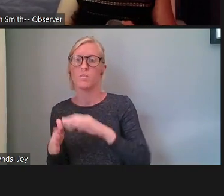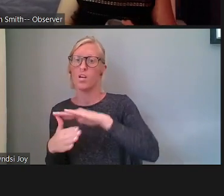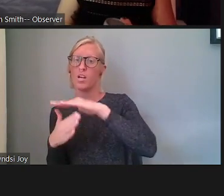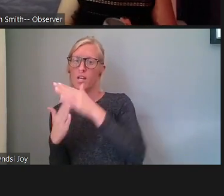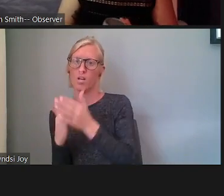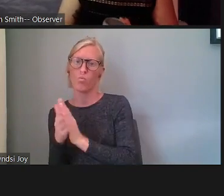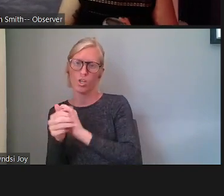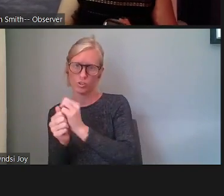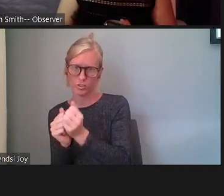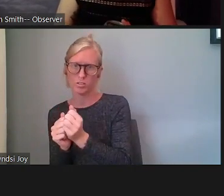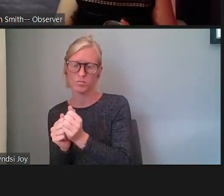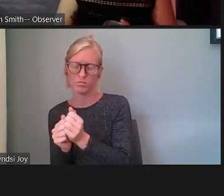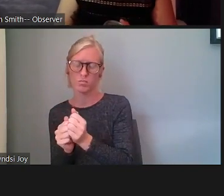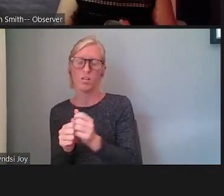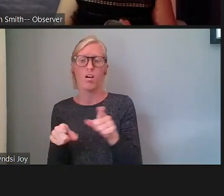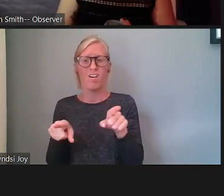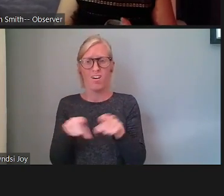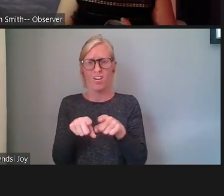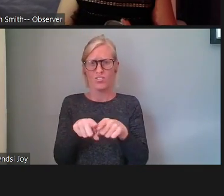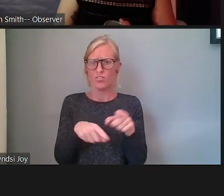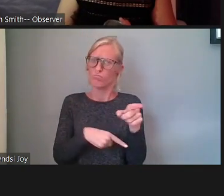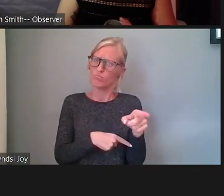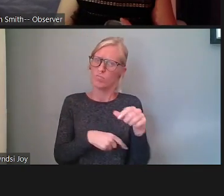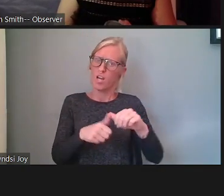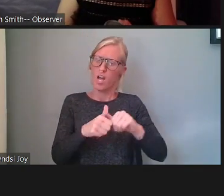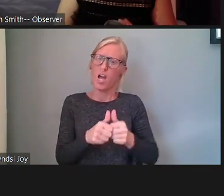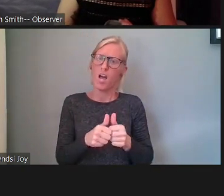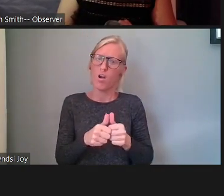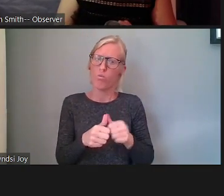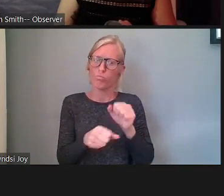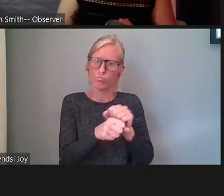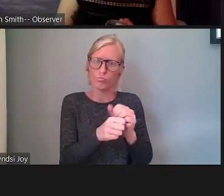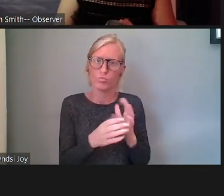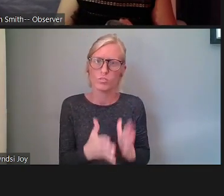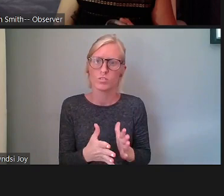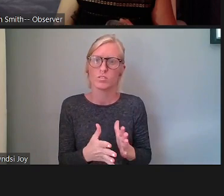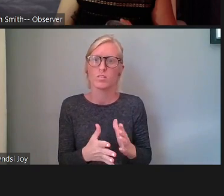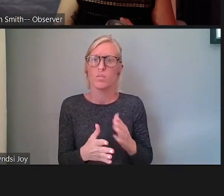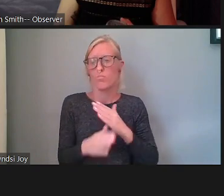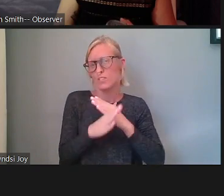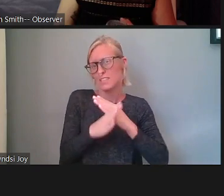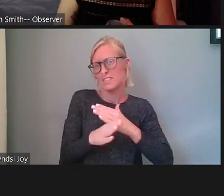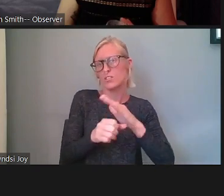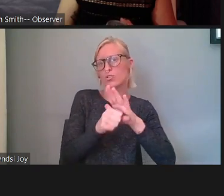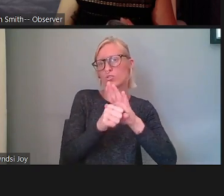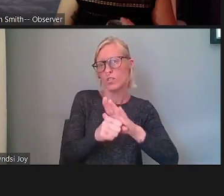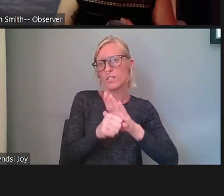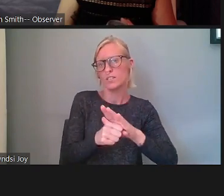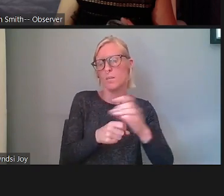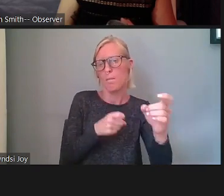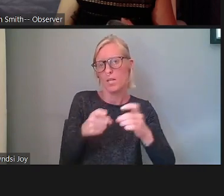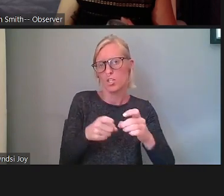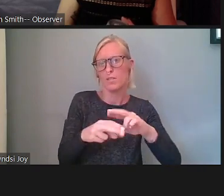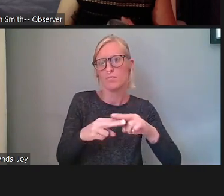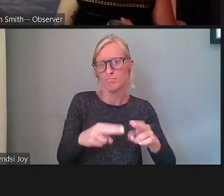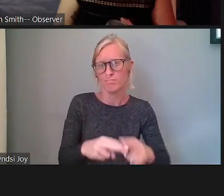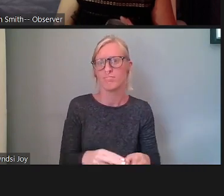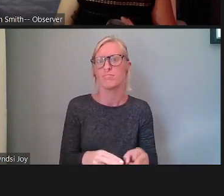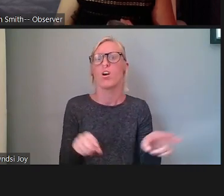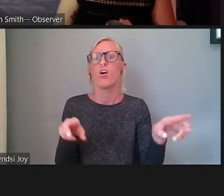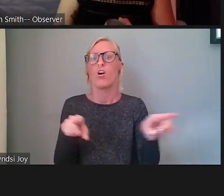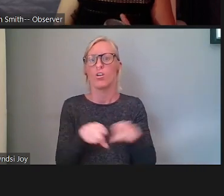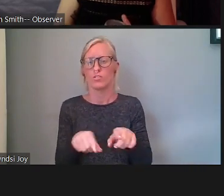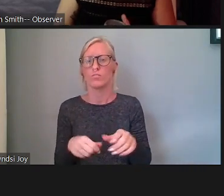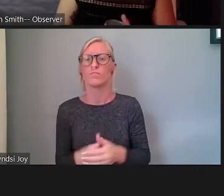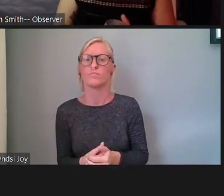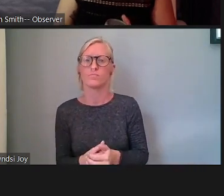forth, but also how employees can be protected from their stress management as well. So previously, we've encouraged that